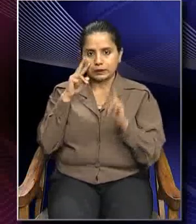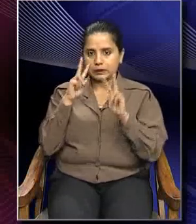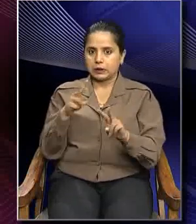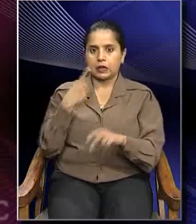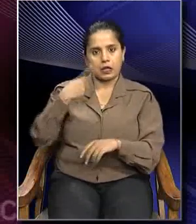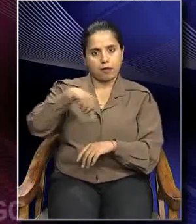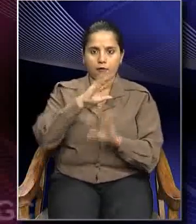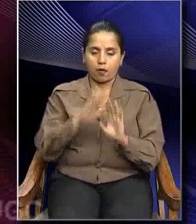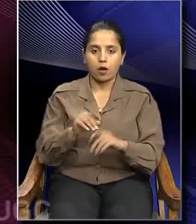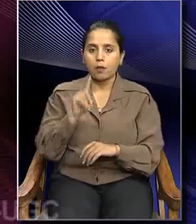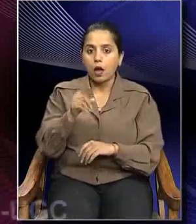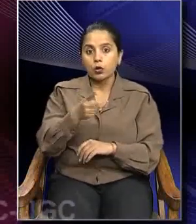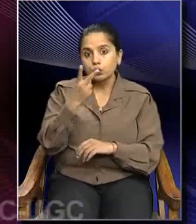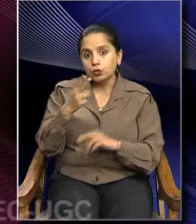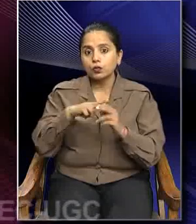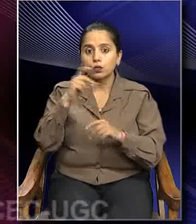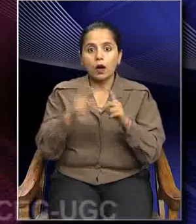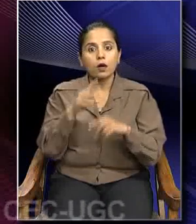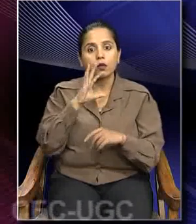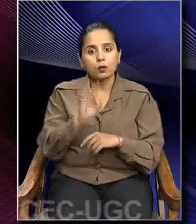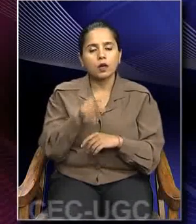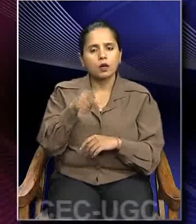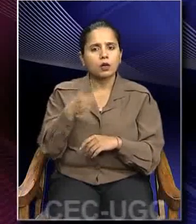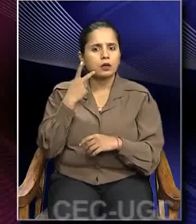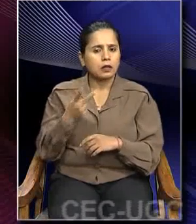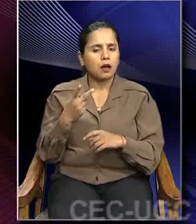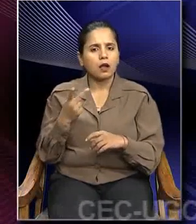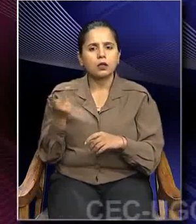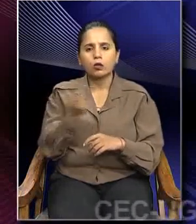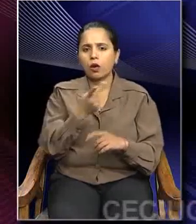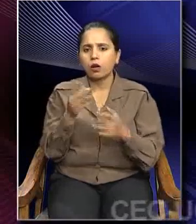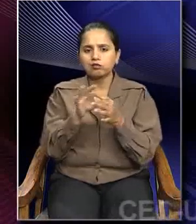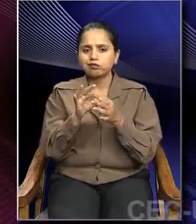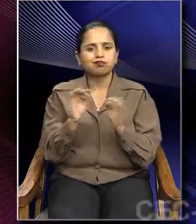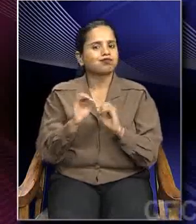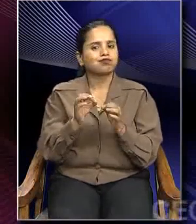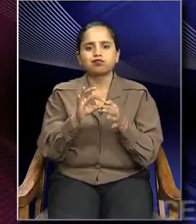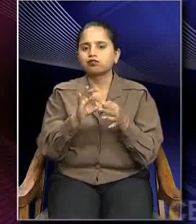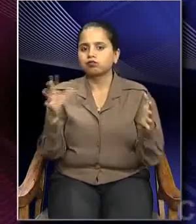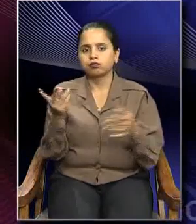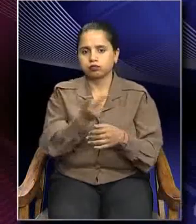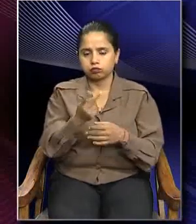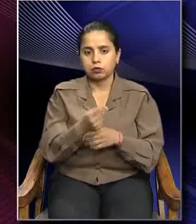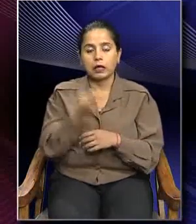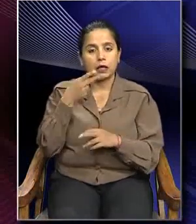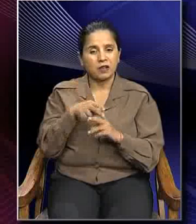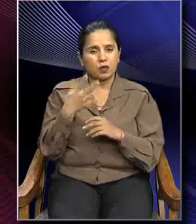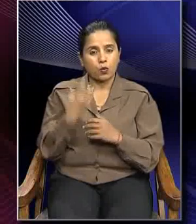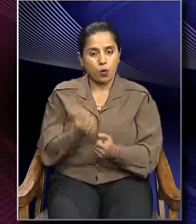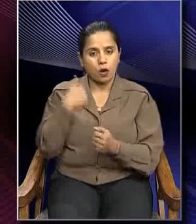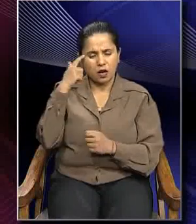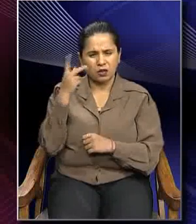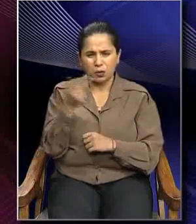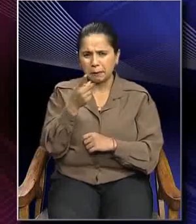but these two are inconsistent with each other. So in order to make sense of these